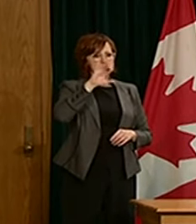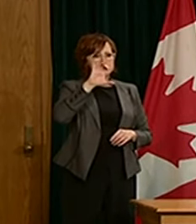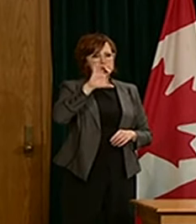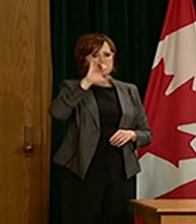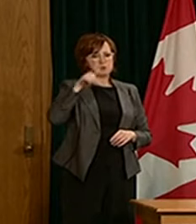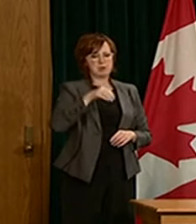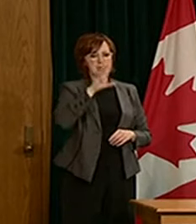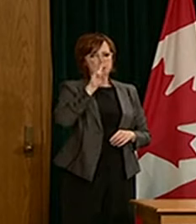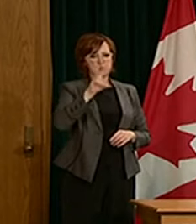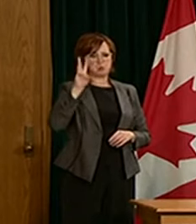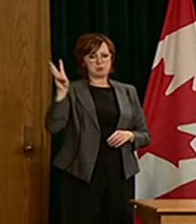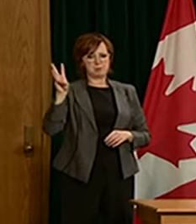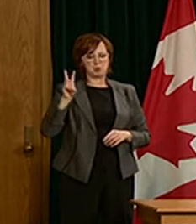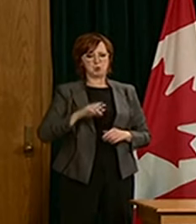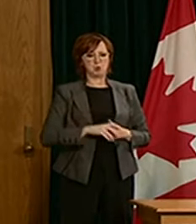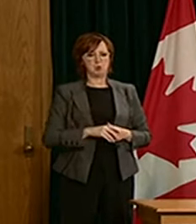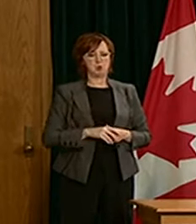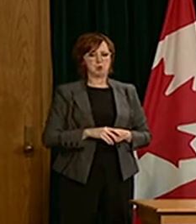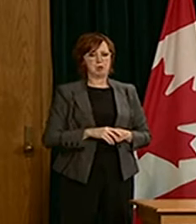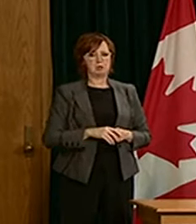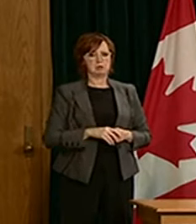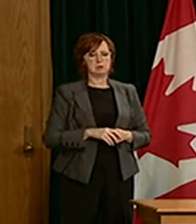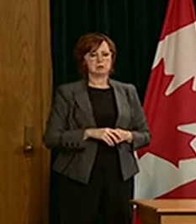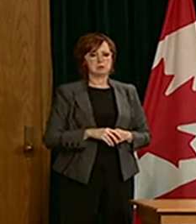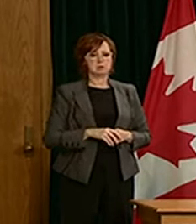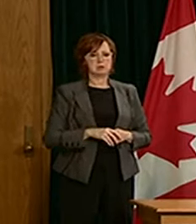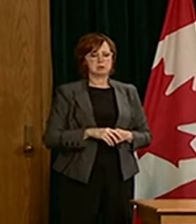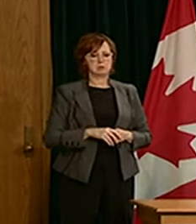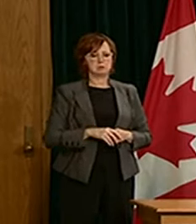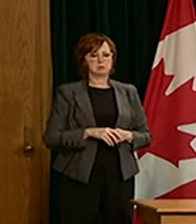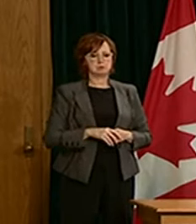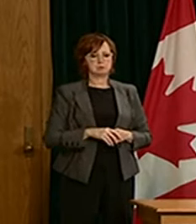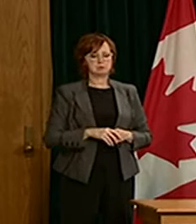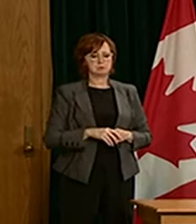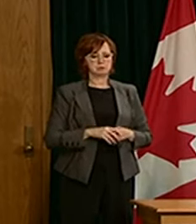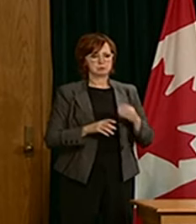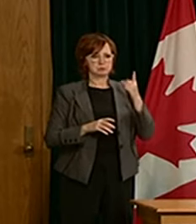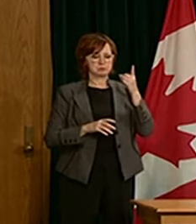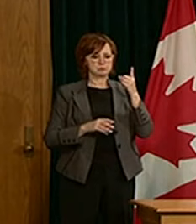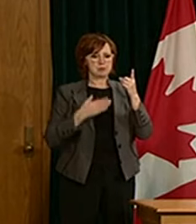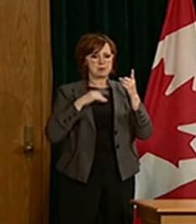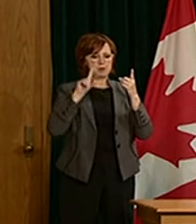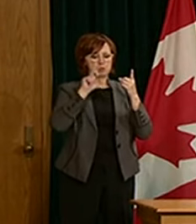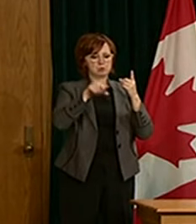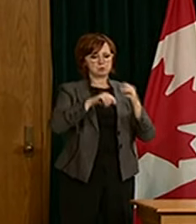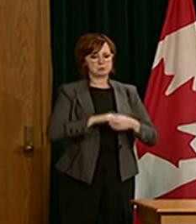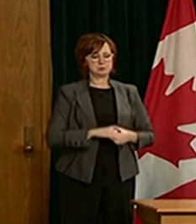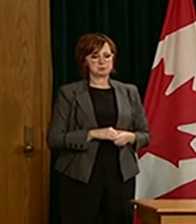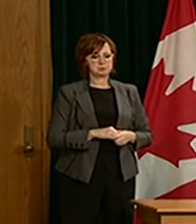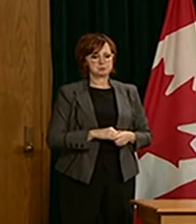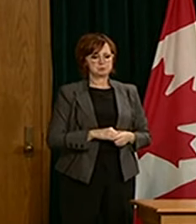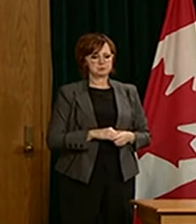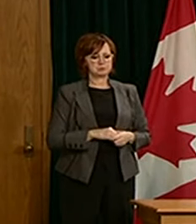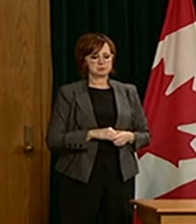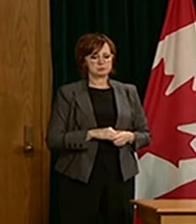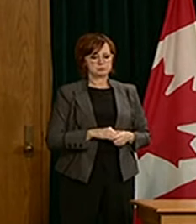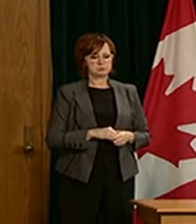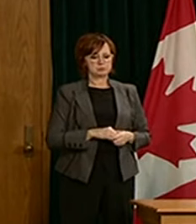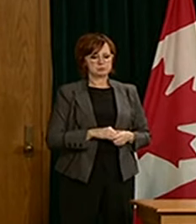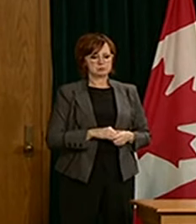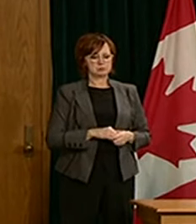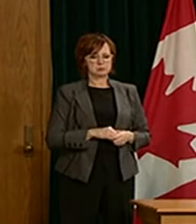CJWW. And my question is just wondering why the COVID patients wouldn't go straight to a